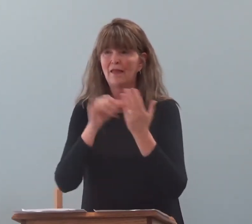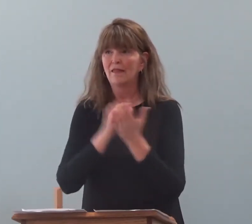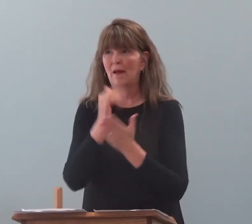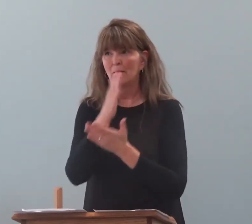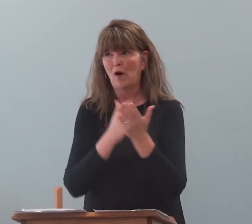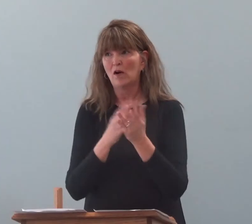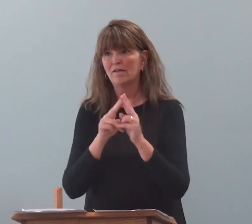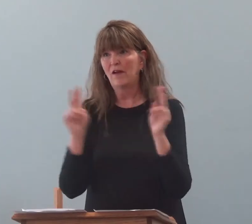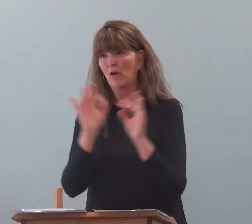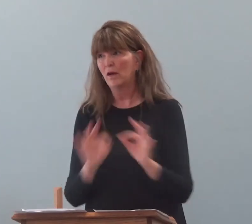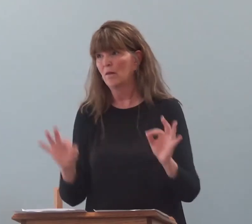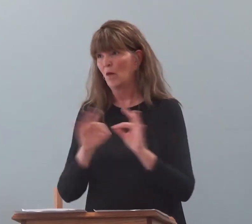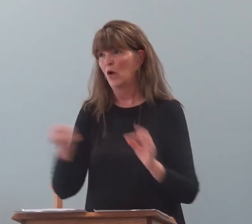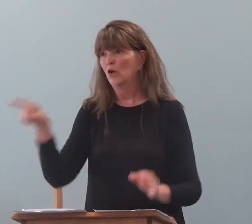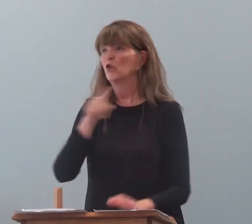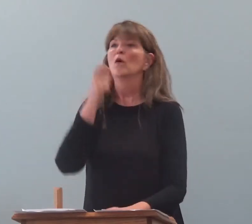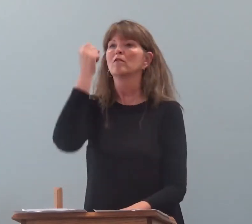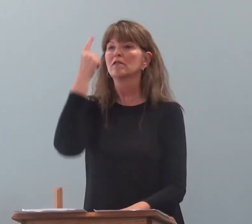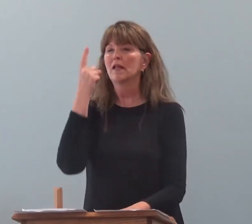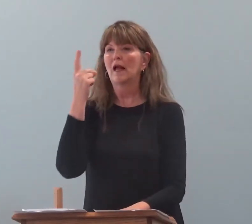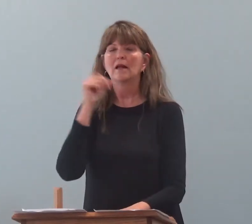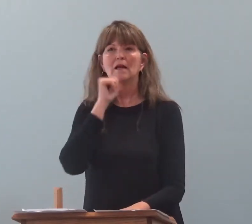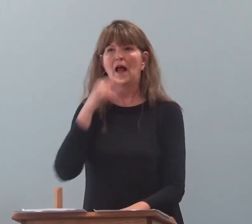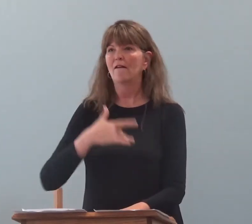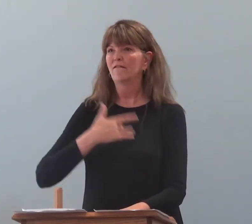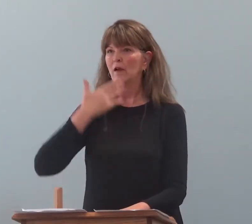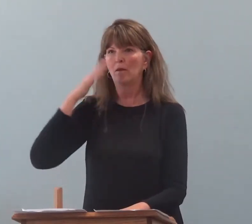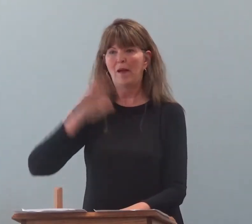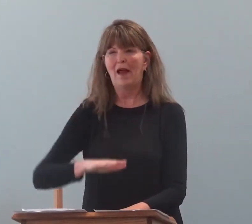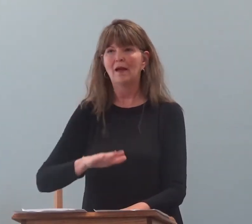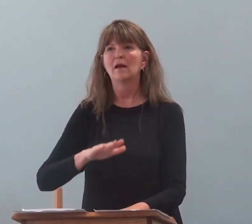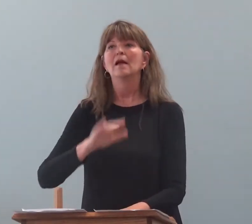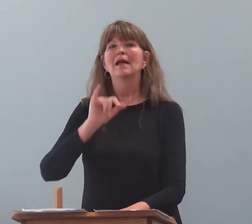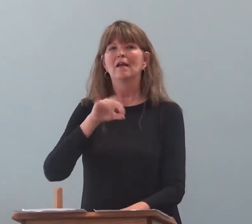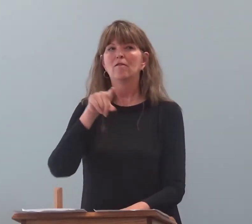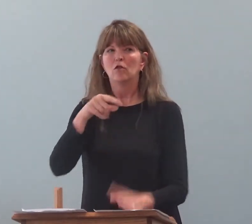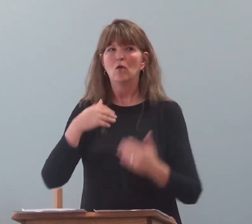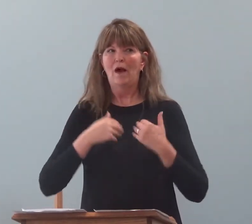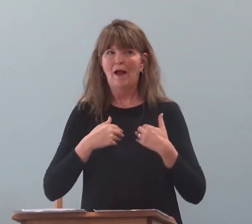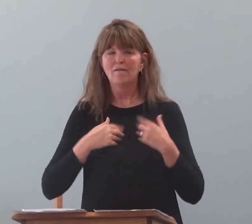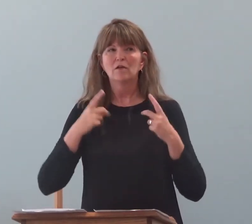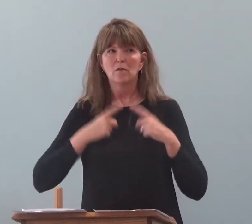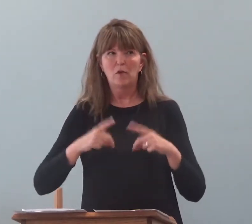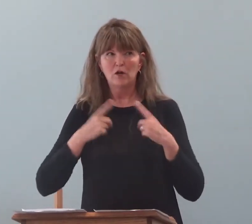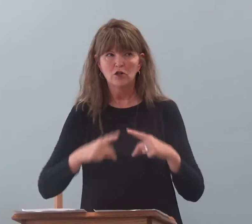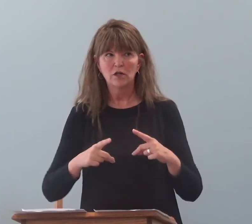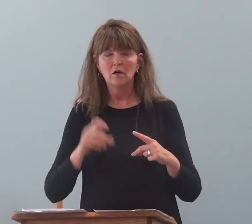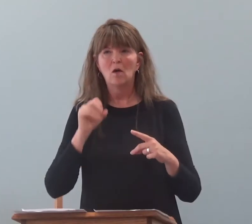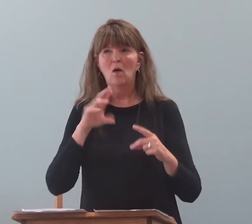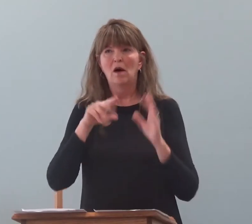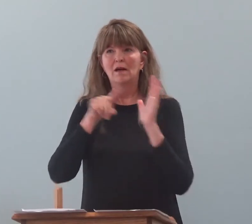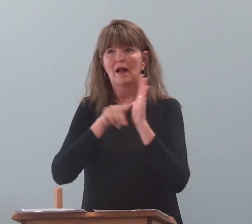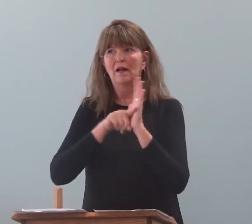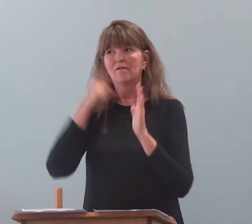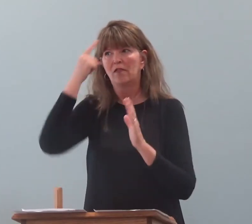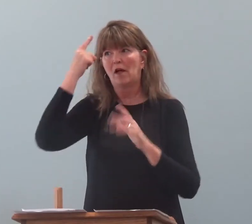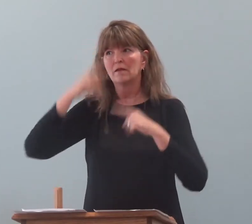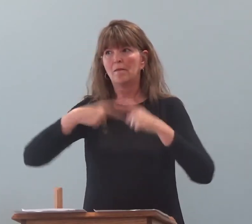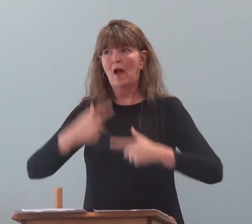make sure that you understand that this is very important. That if you have depression, don't feel bad about